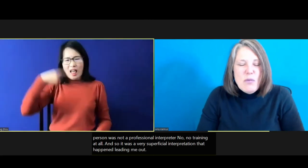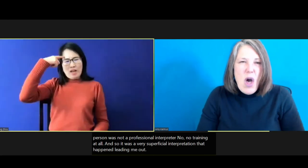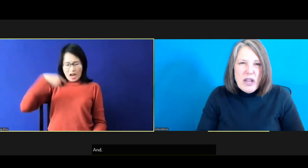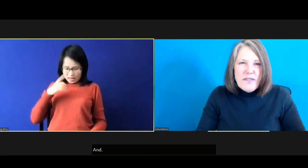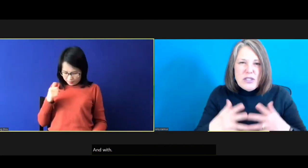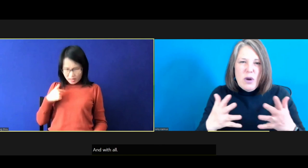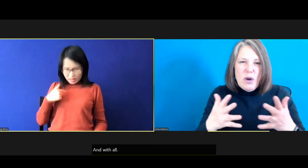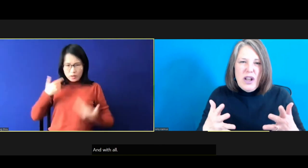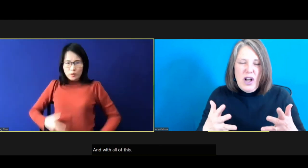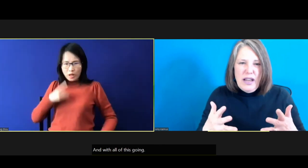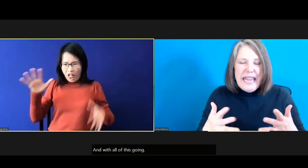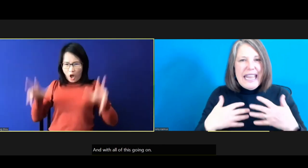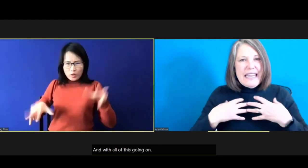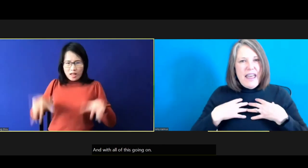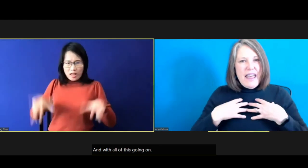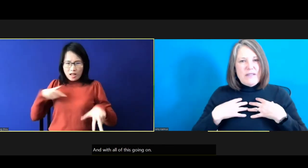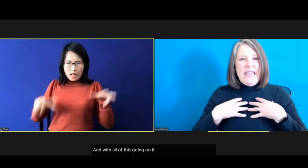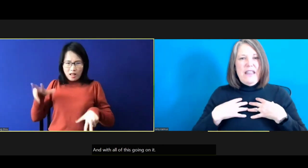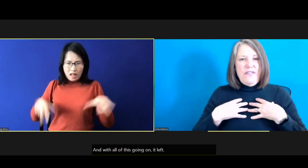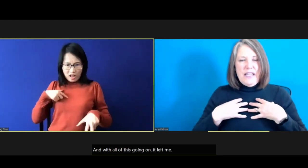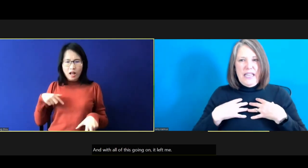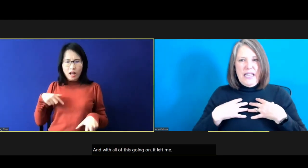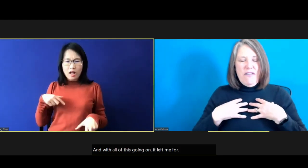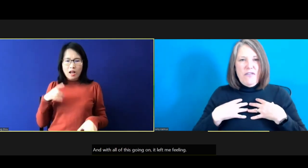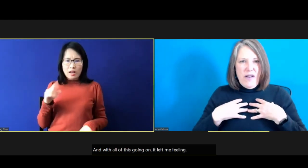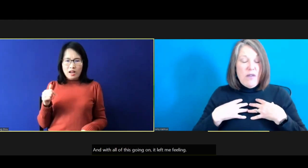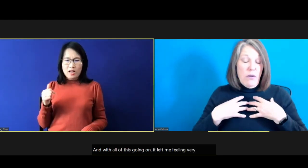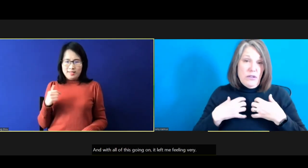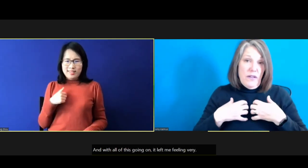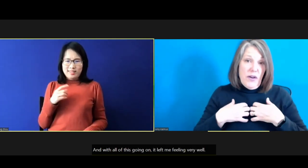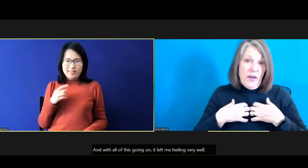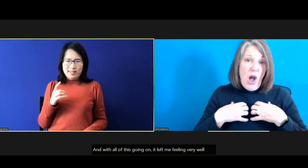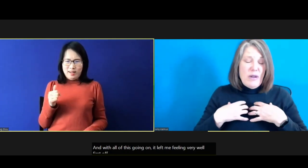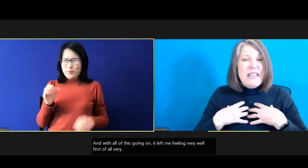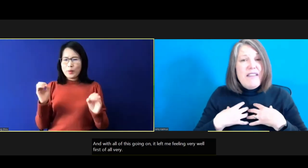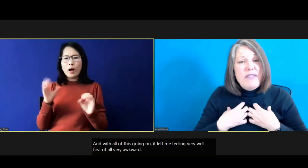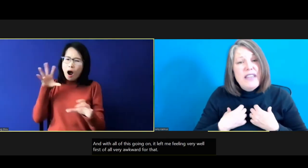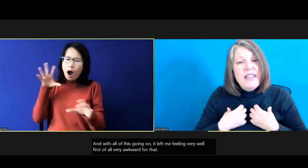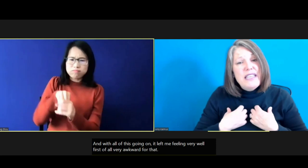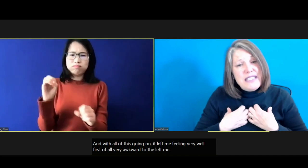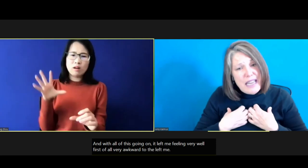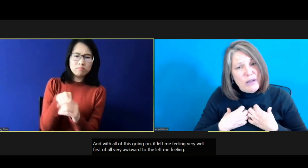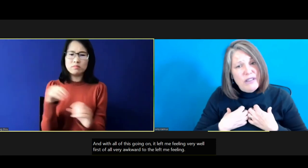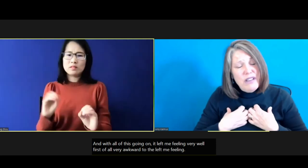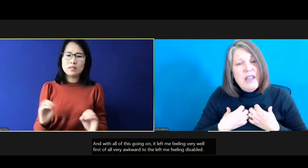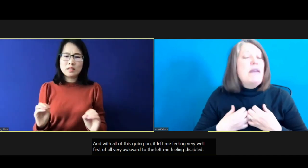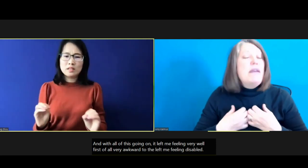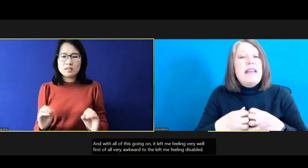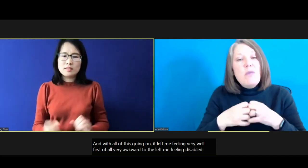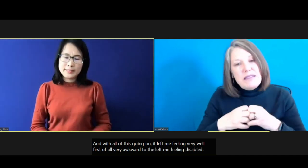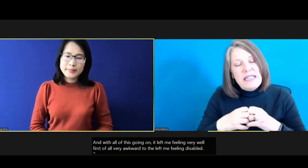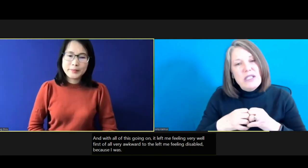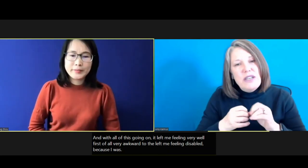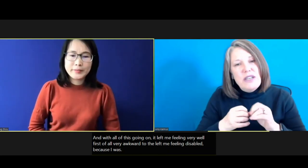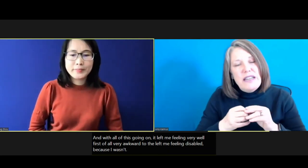And with all of this going on, it left me feeling very awkward, but it left me feeling disabled because